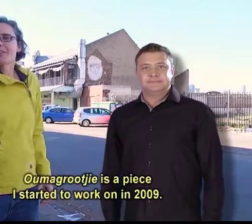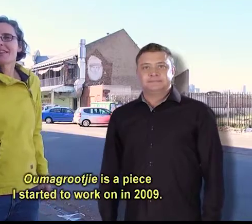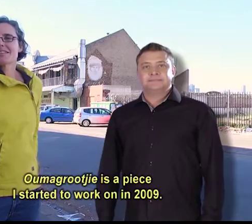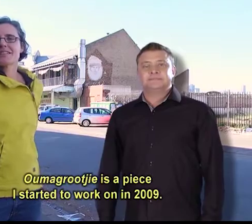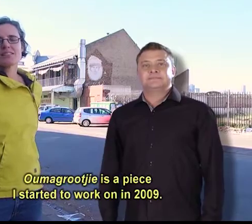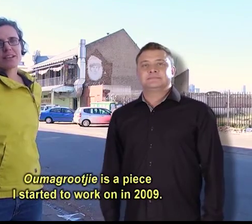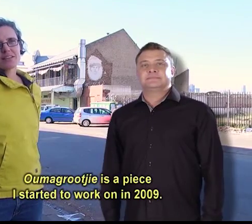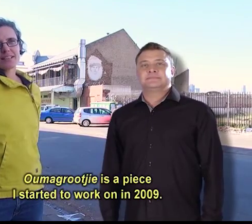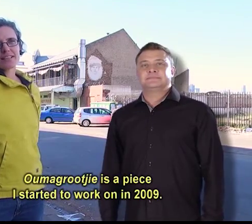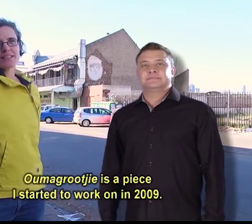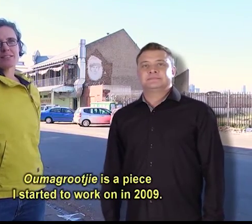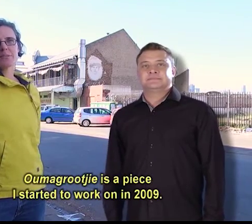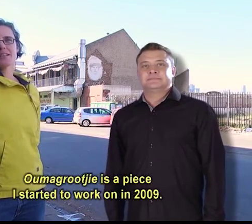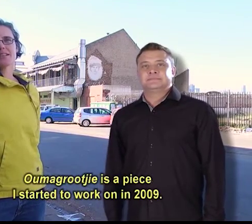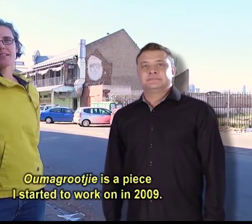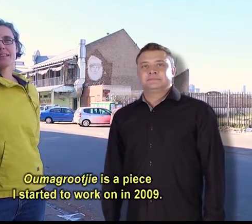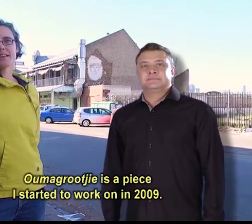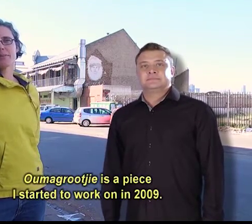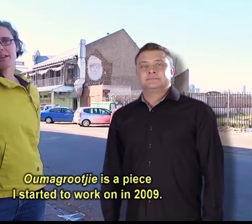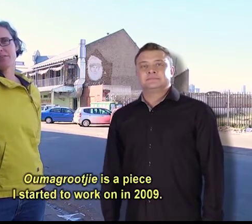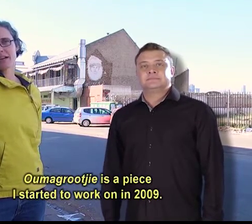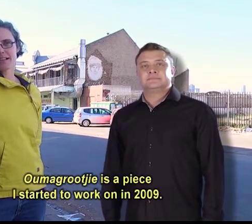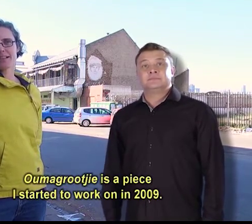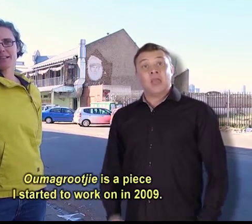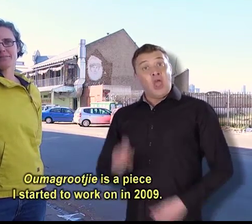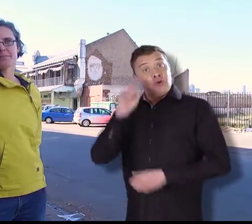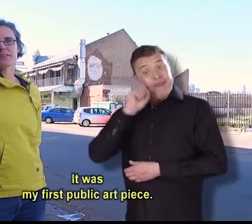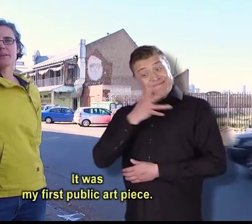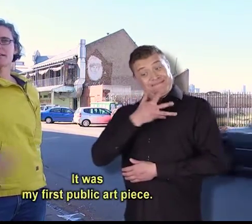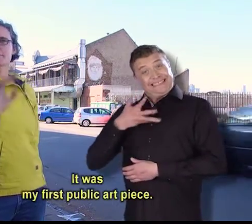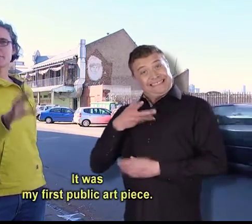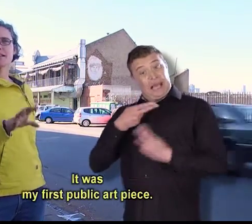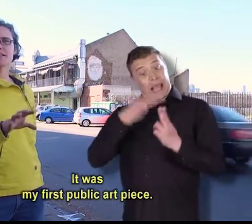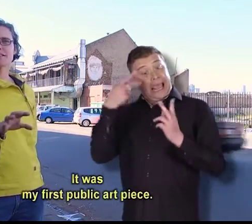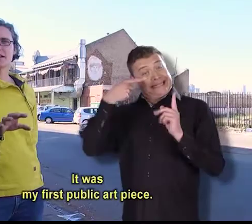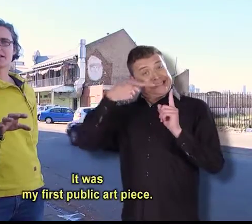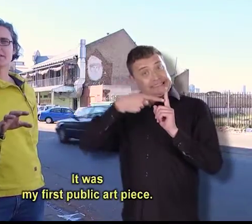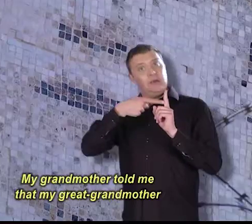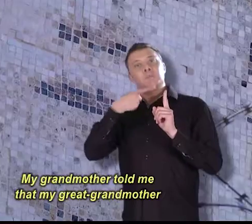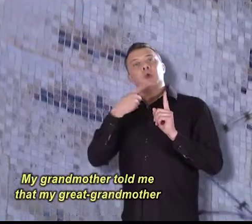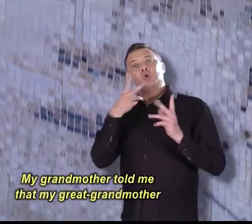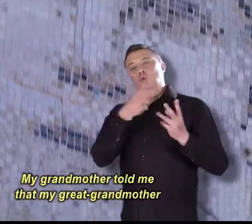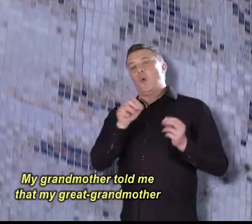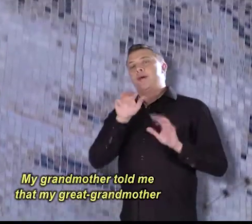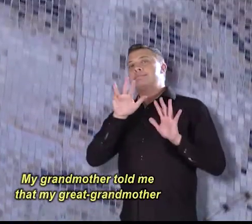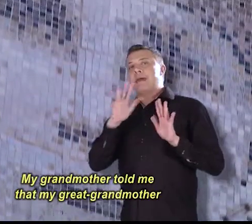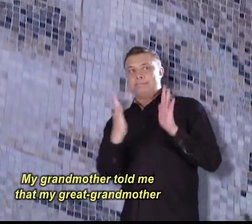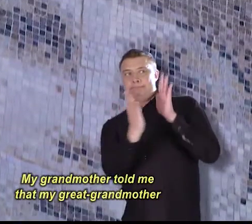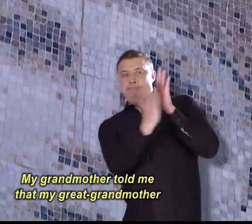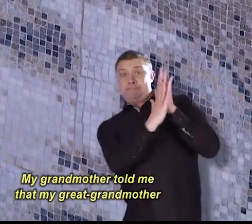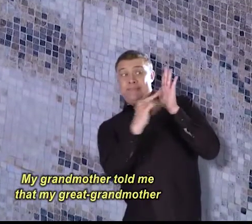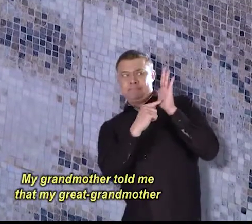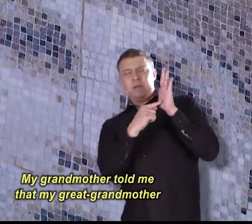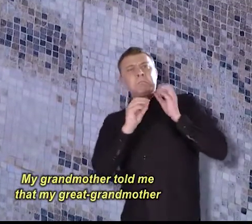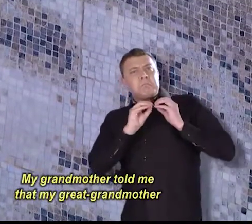Ouma Grootjie is 'n kunswerk wat ek in 2009 begin werk het aan. Dit was my eerste publieke kunswerk. Ek het gehoor by my ouma